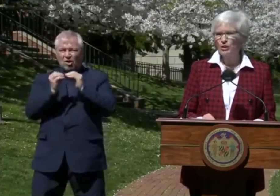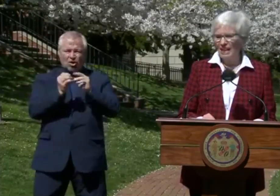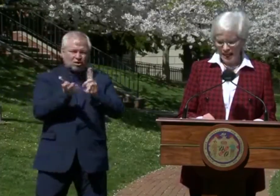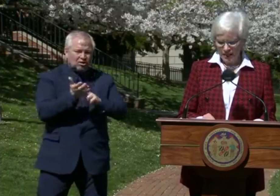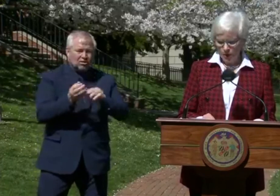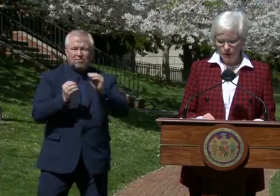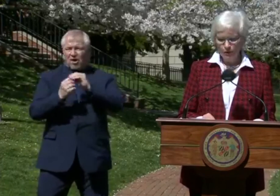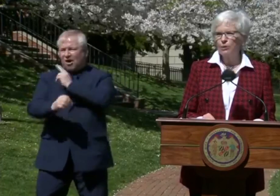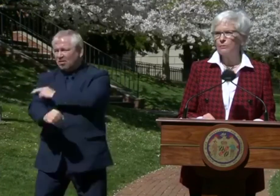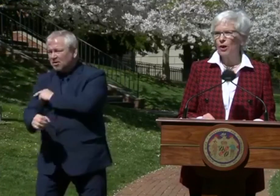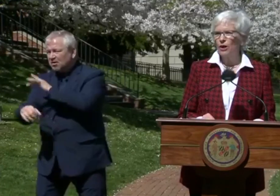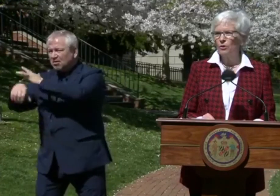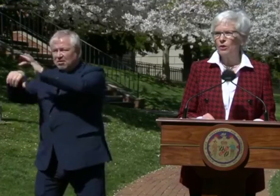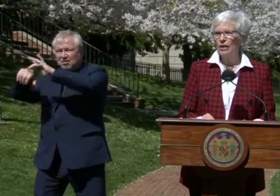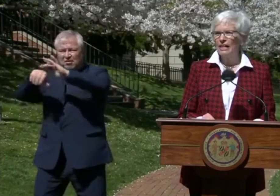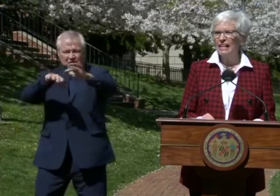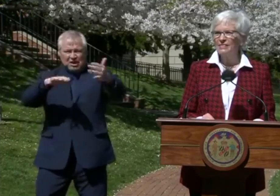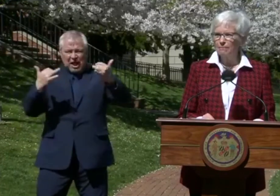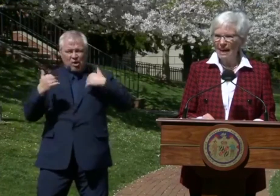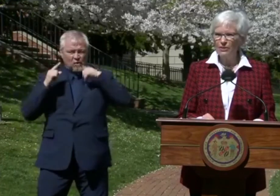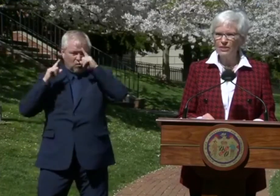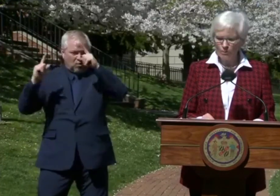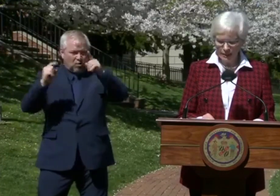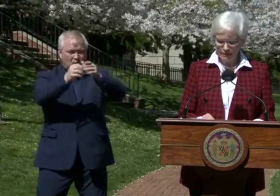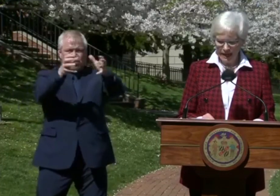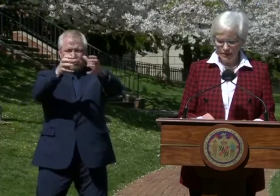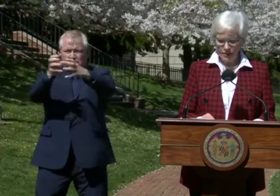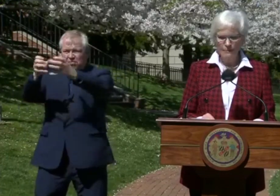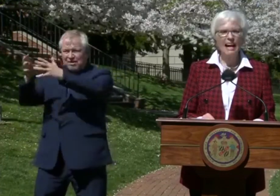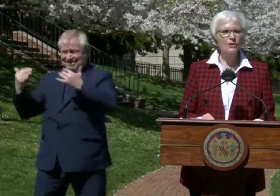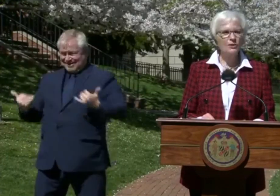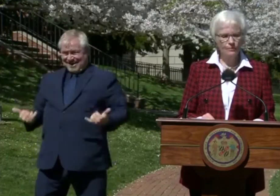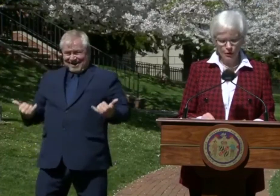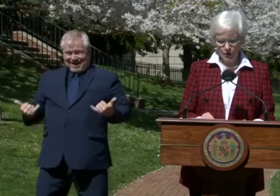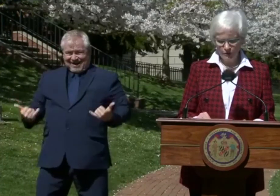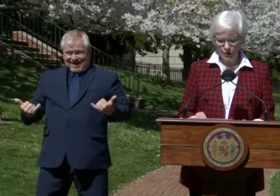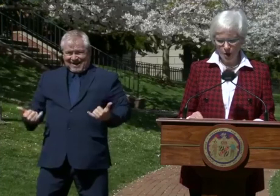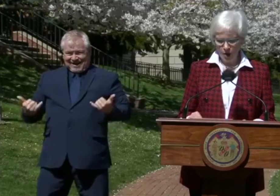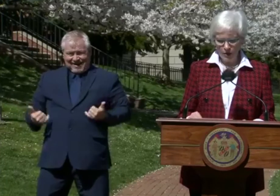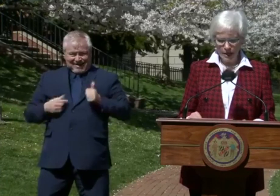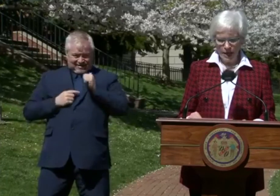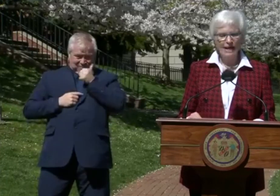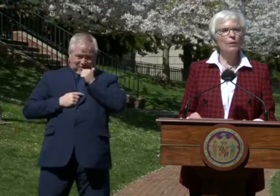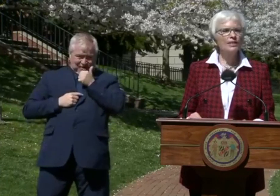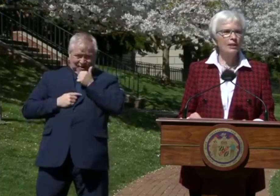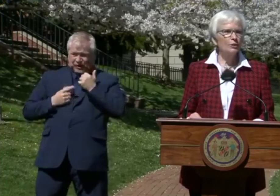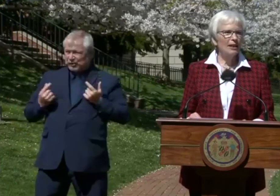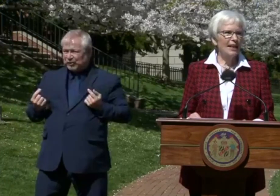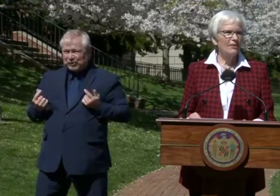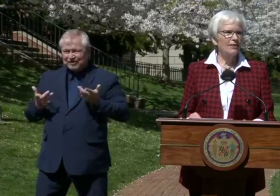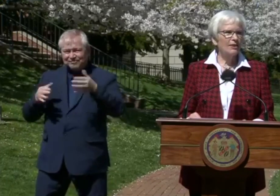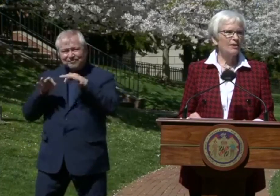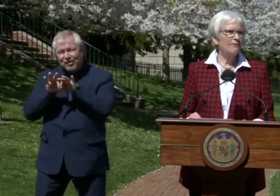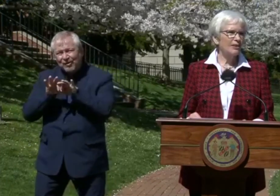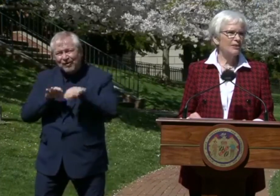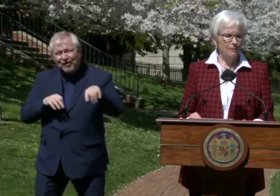do today, what you do tomorrow, it matters. It really matters. It matters to the future of us all. And I want to tell you right now